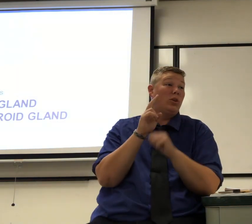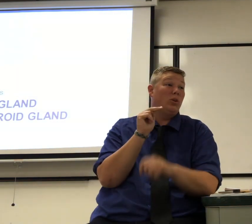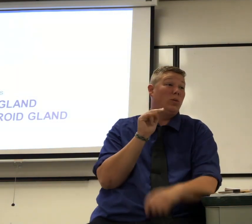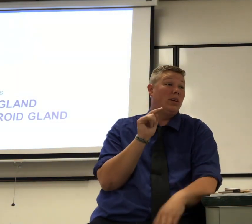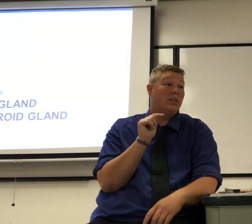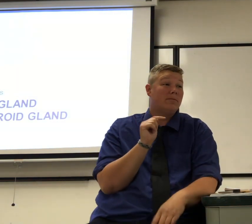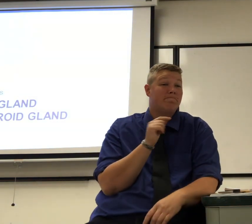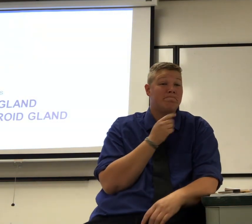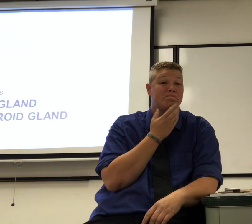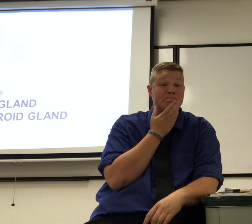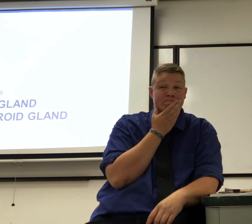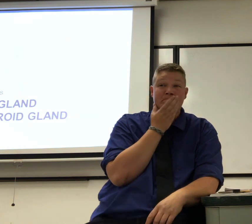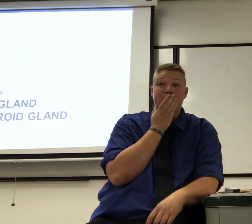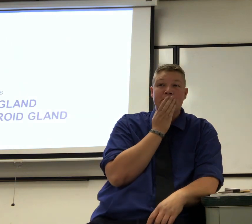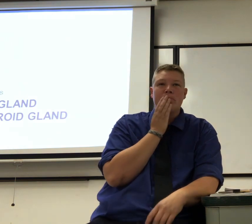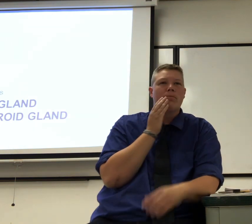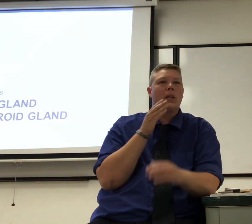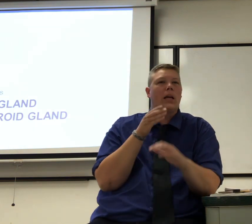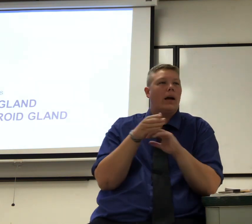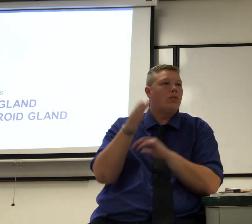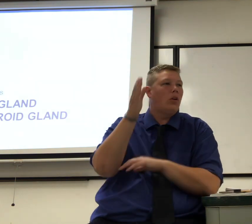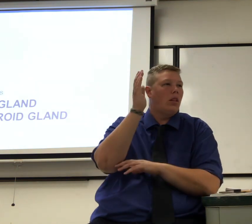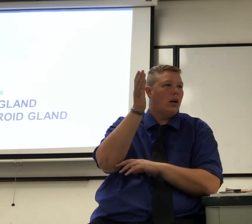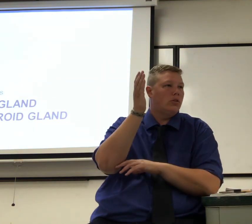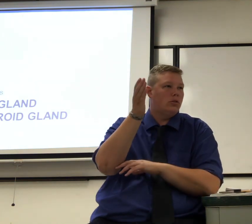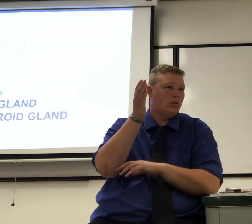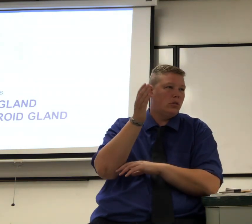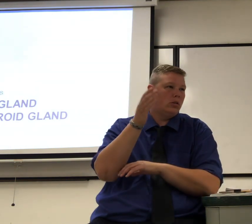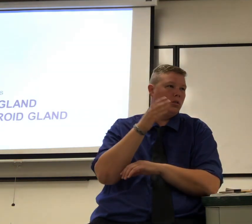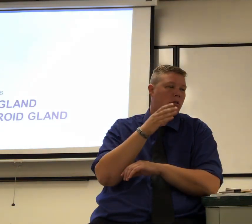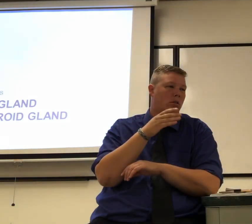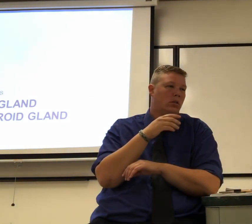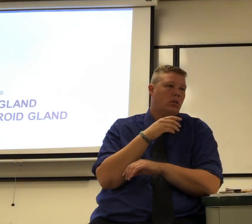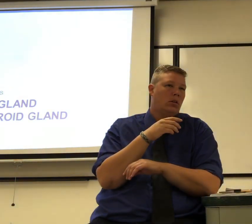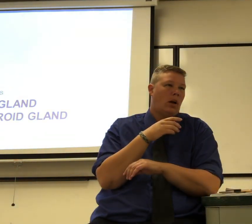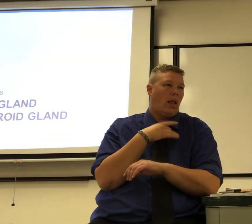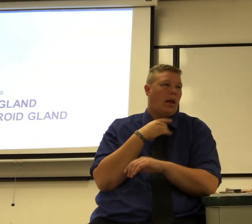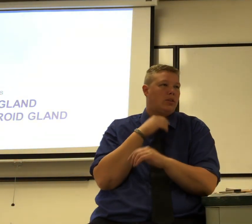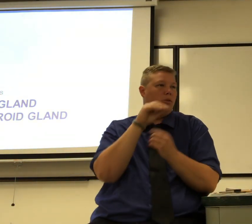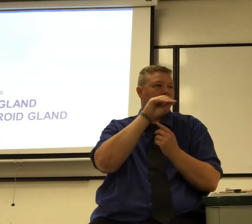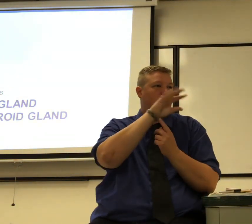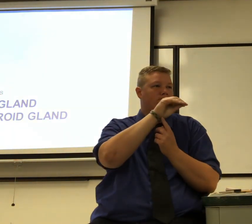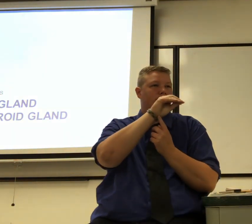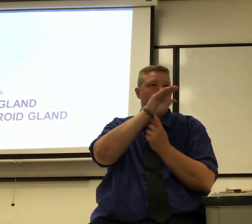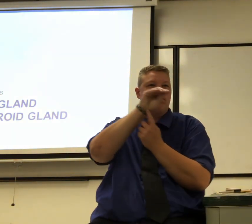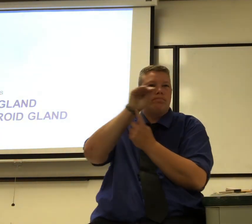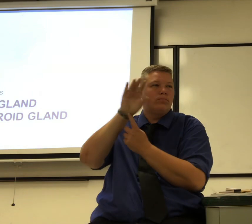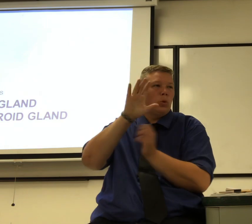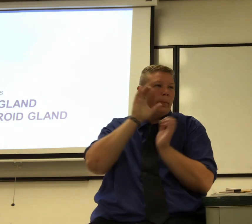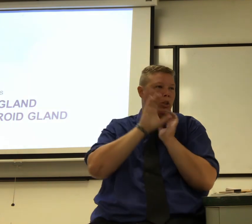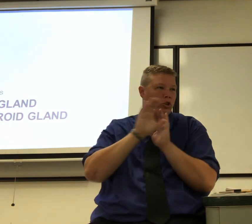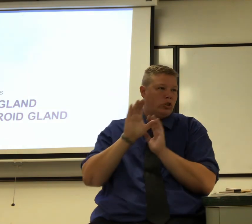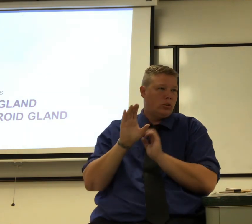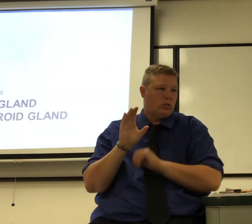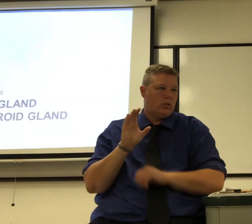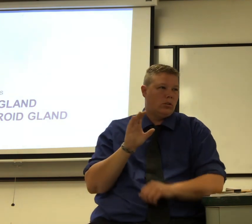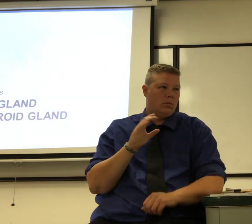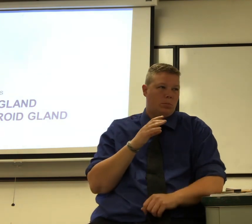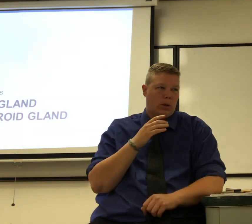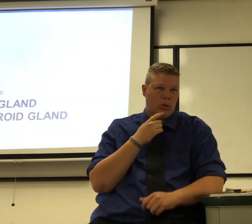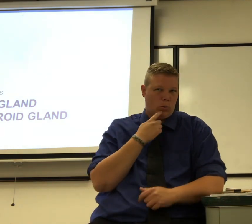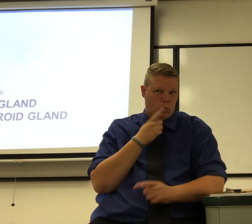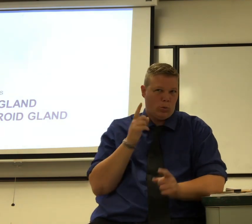All right, so today we'll finish up these slides, then we'll be finished with this unit. And, after lecture, directly